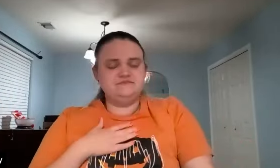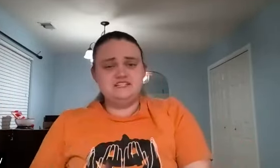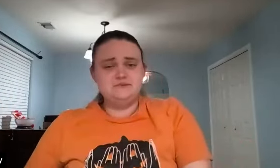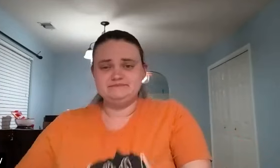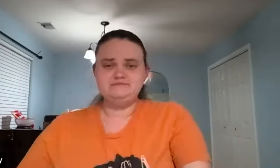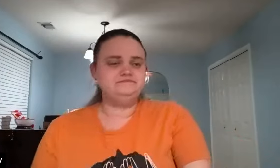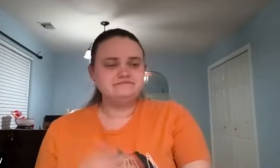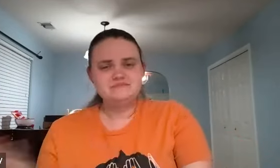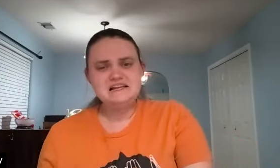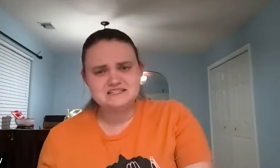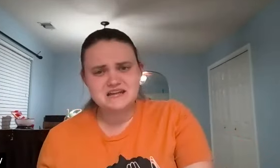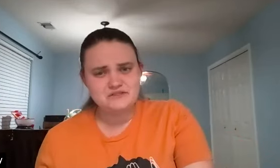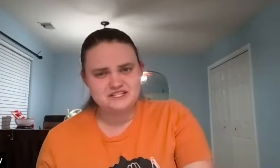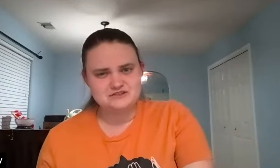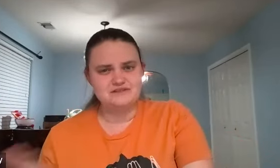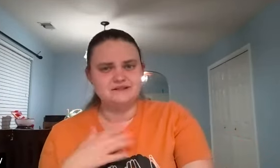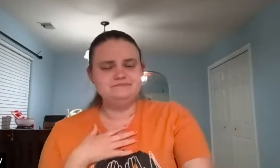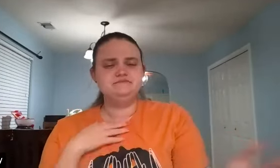excuse me. It's not one that's used often.